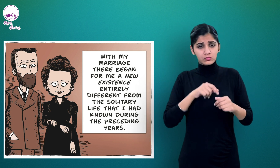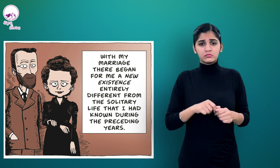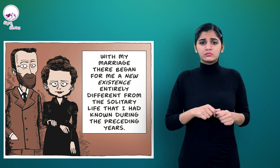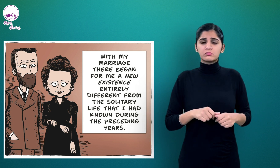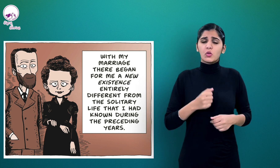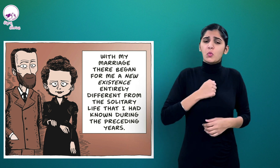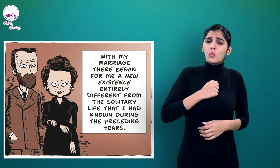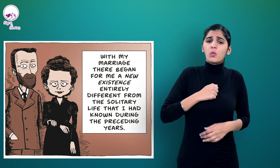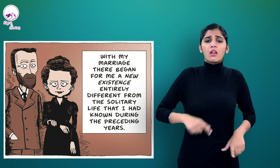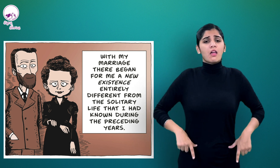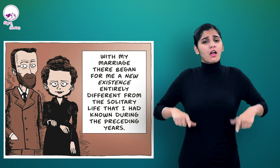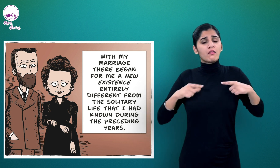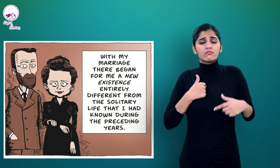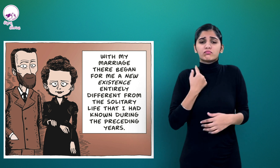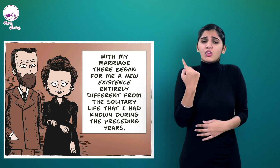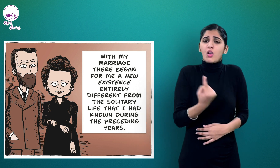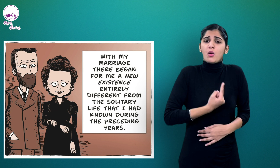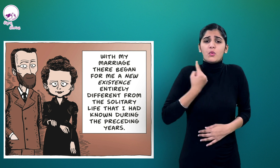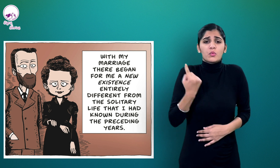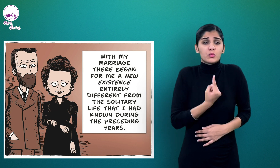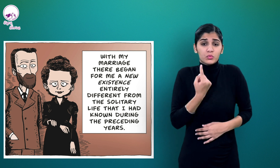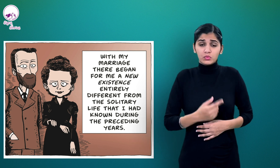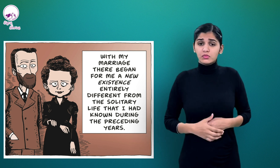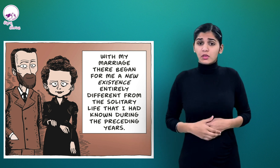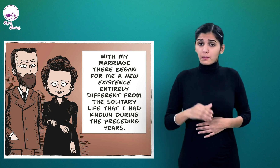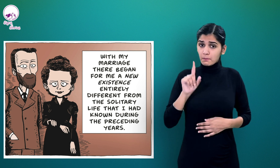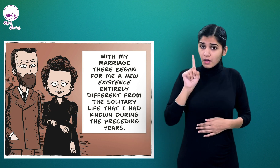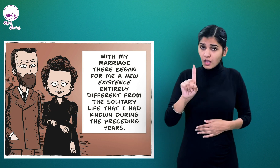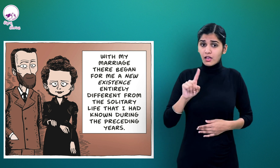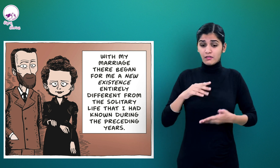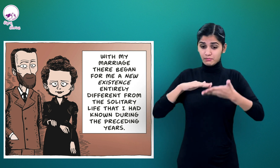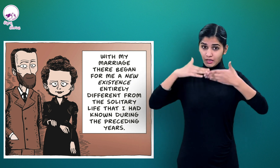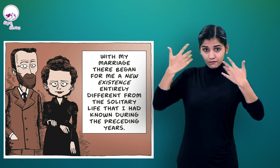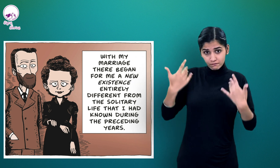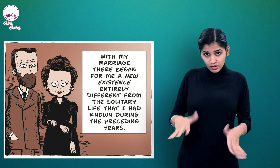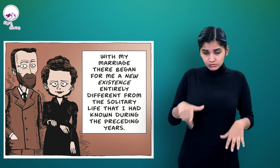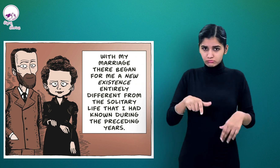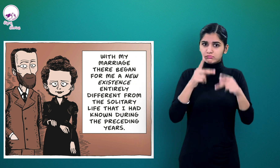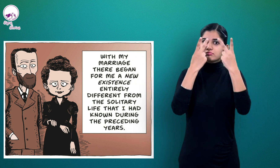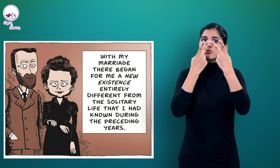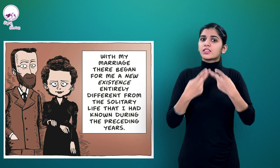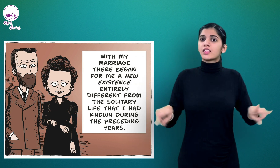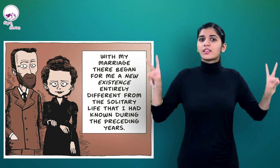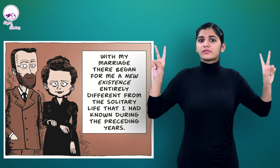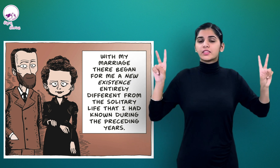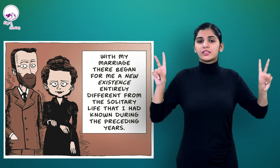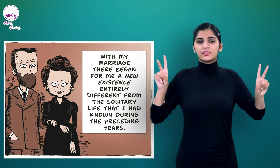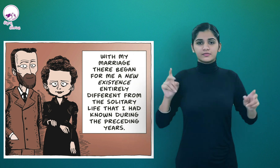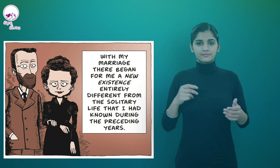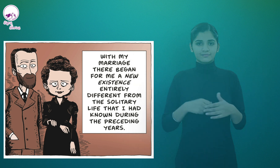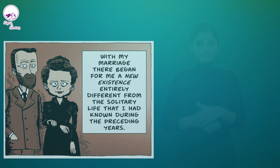the solitary life that I had known during the preceding years.